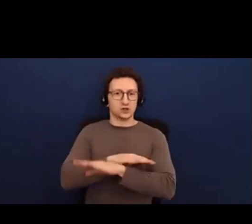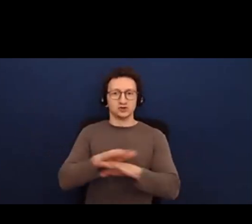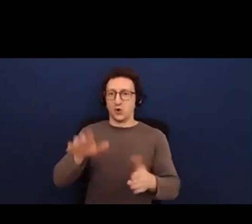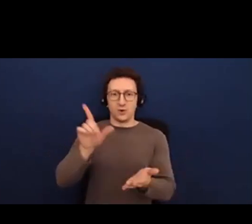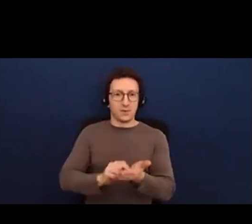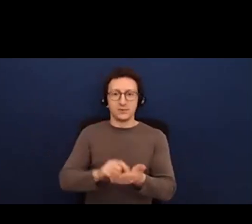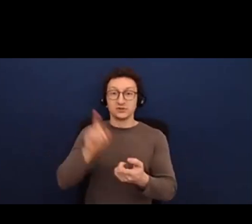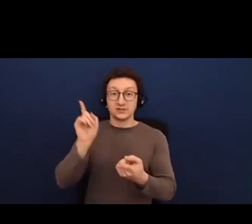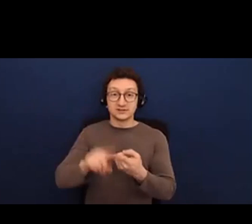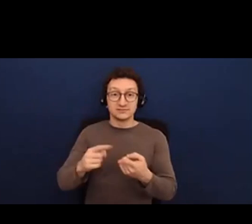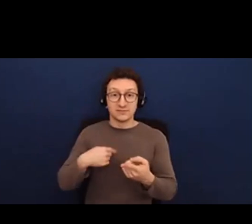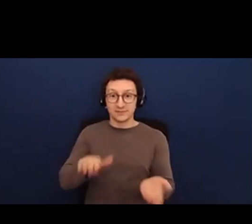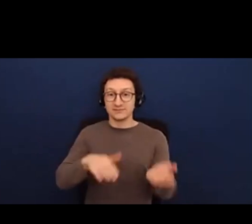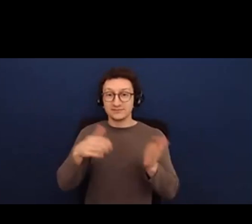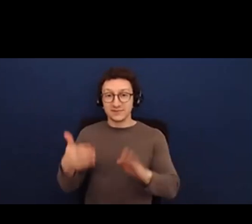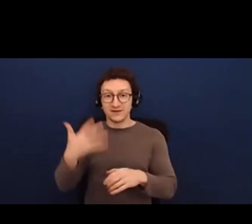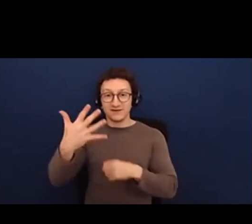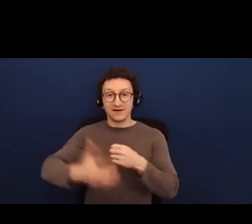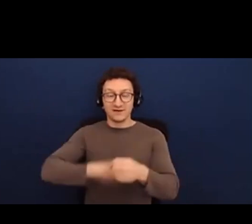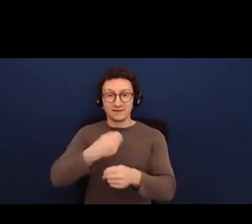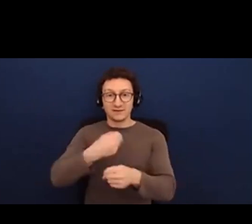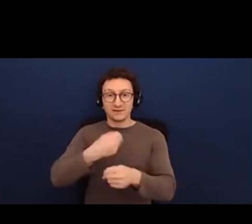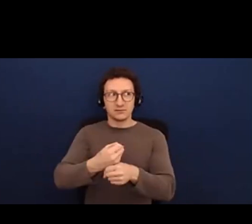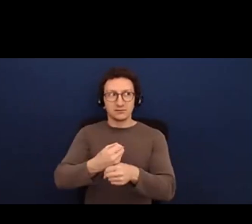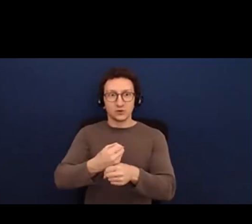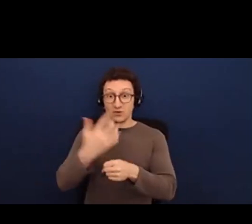it perhaps after that to be